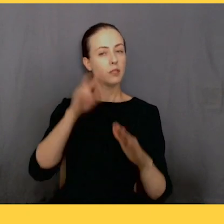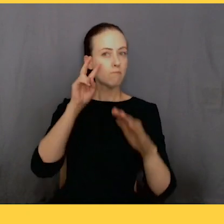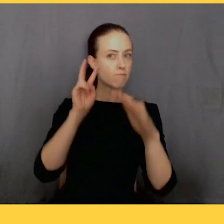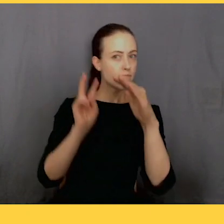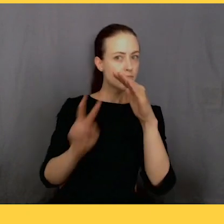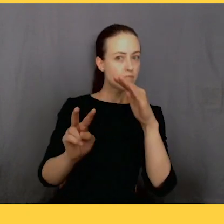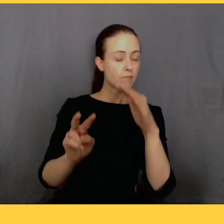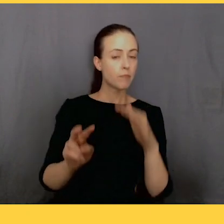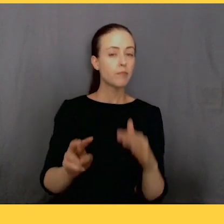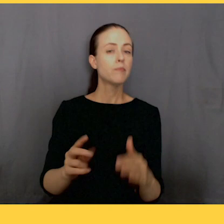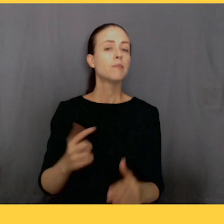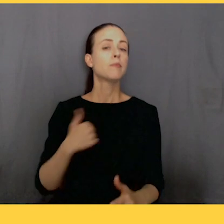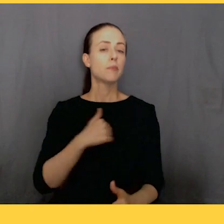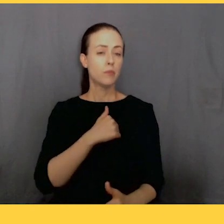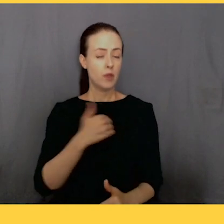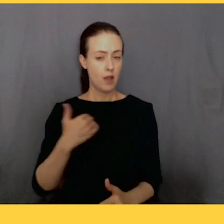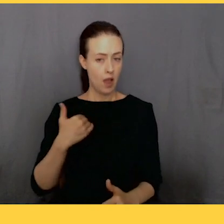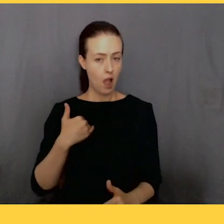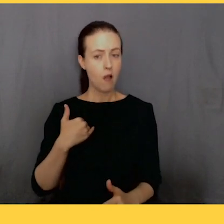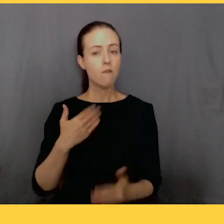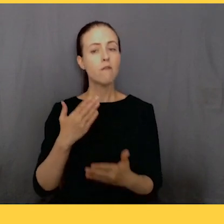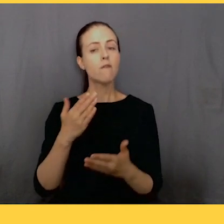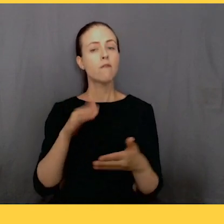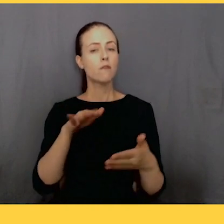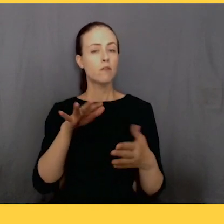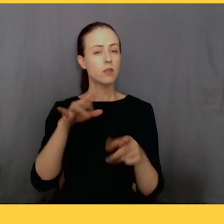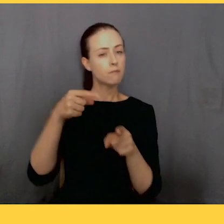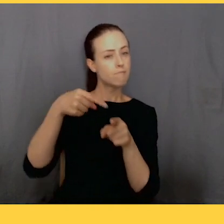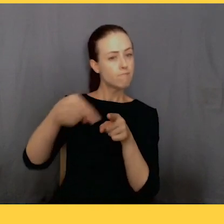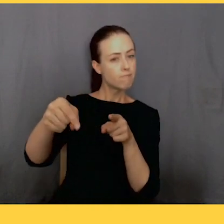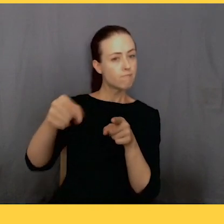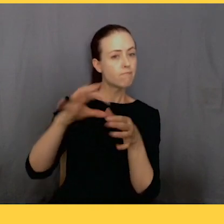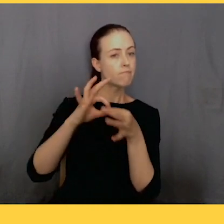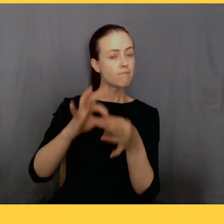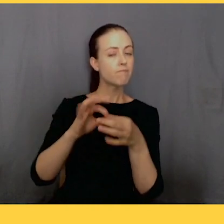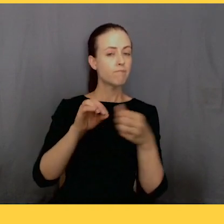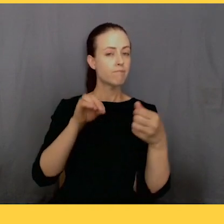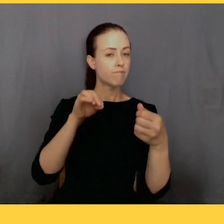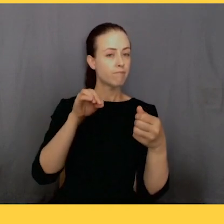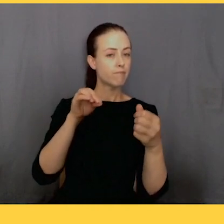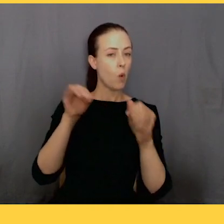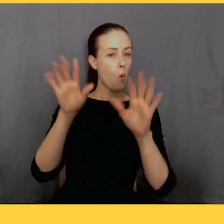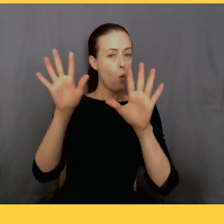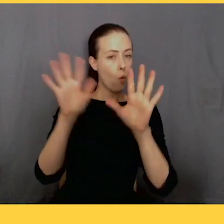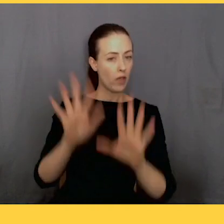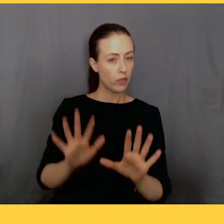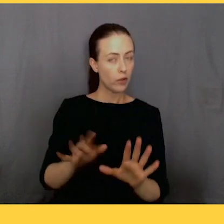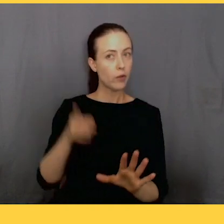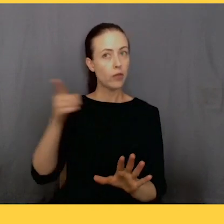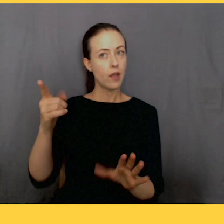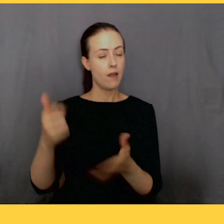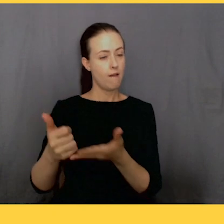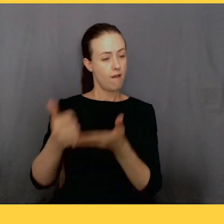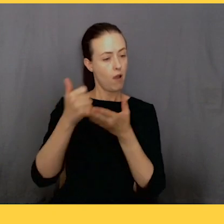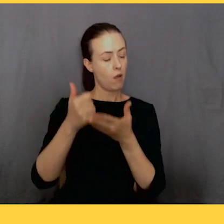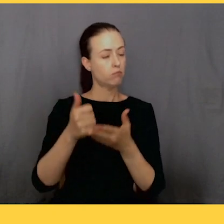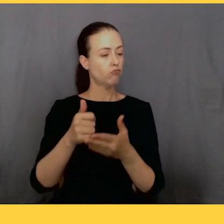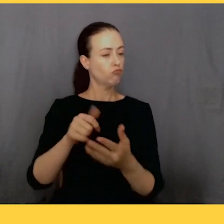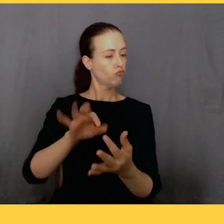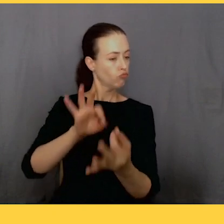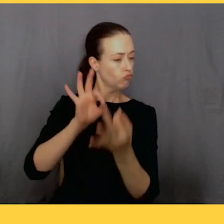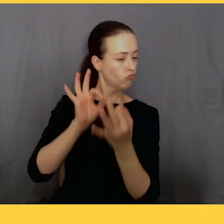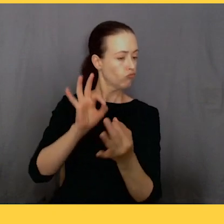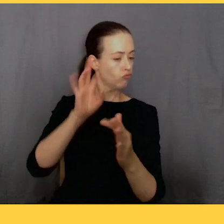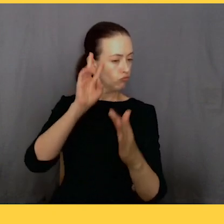staff of meteorologists and weather forecasting models that will use this information to provide the most precise forecasting